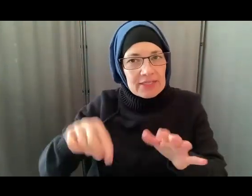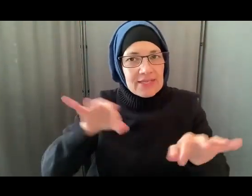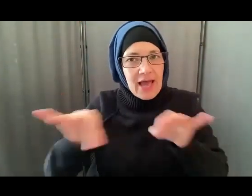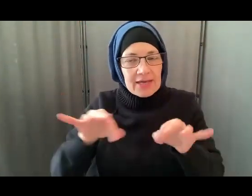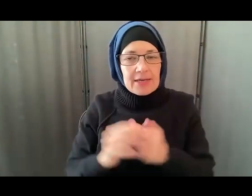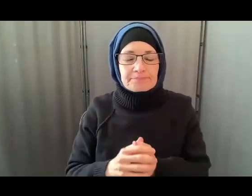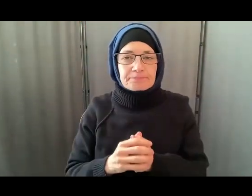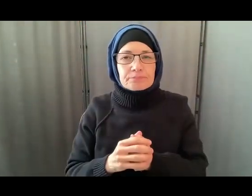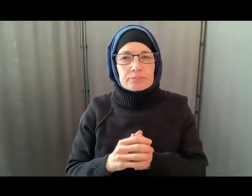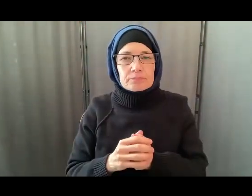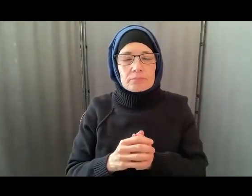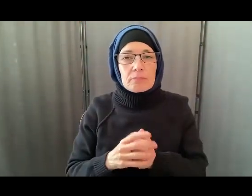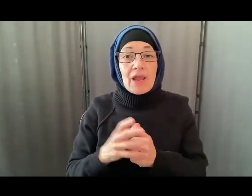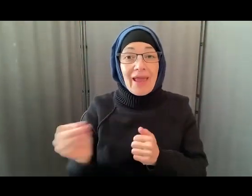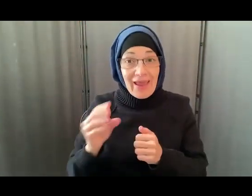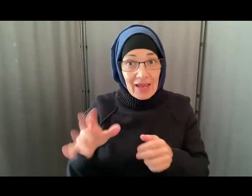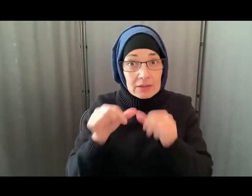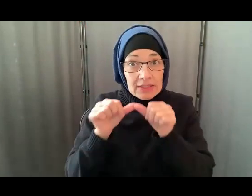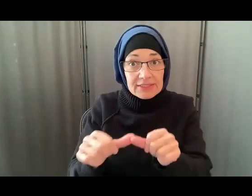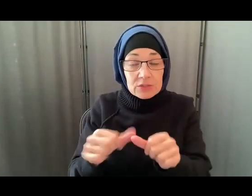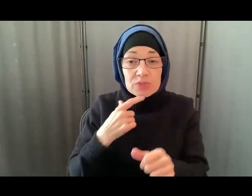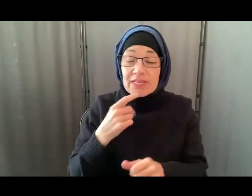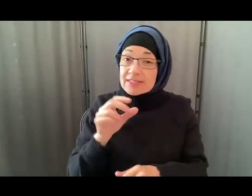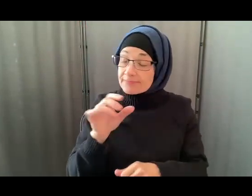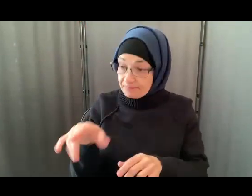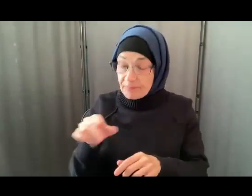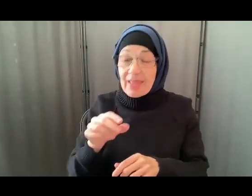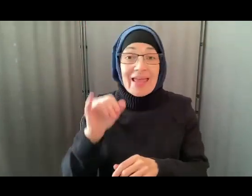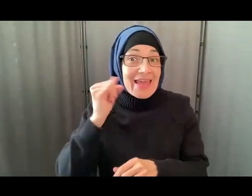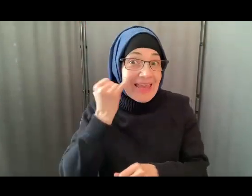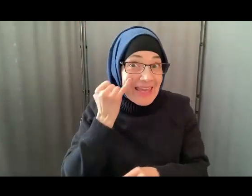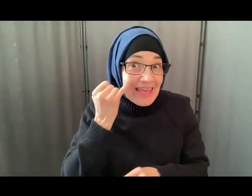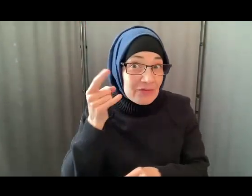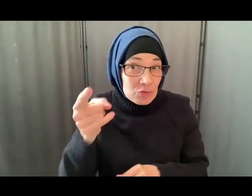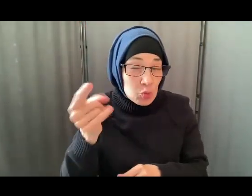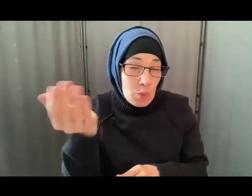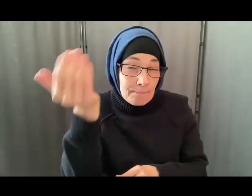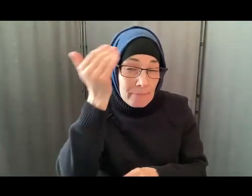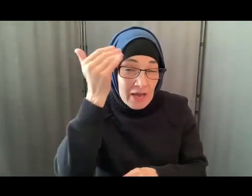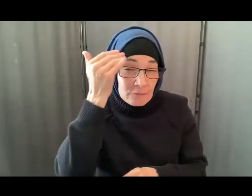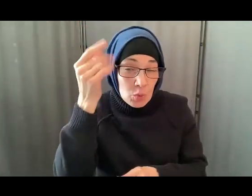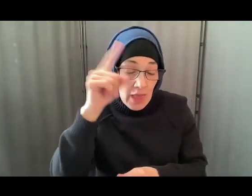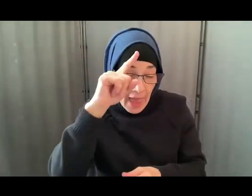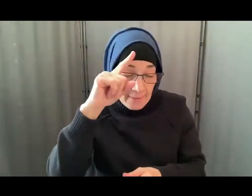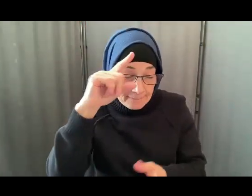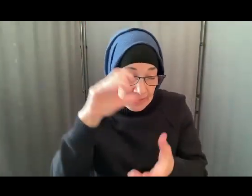on to say, and if you believe, and if you are mindful of